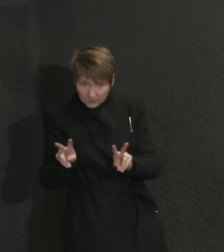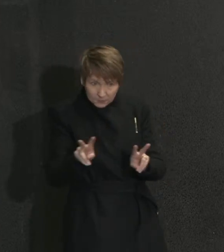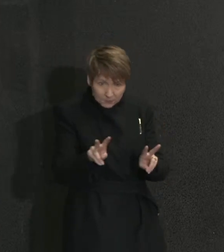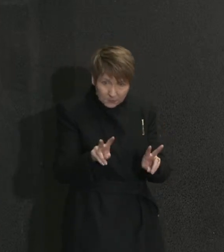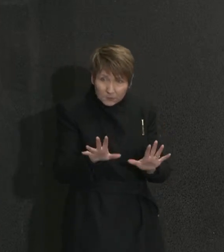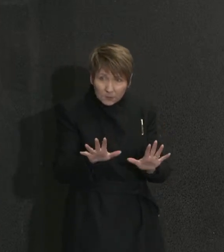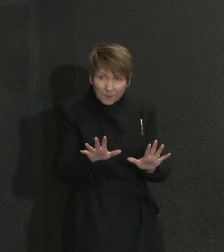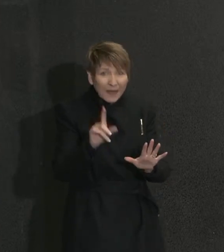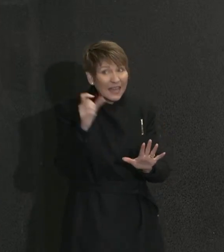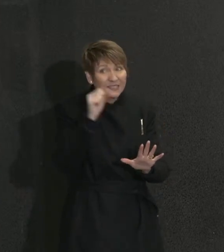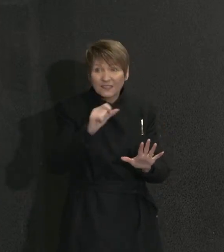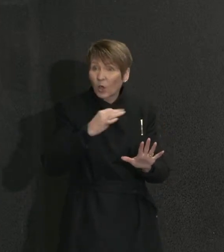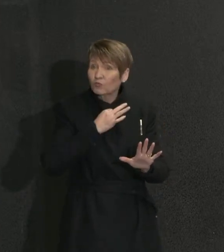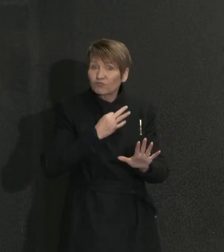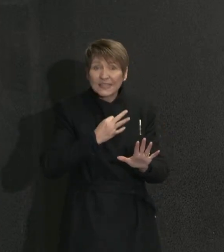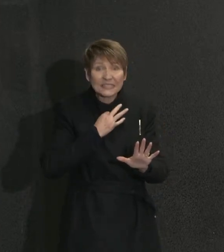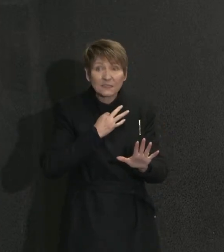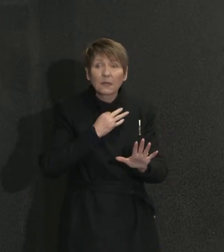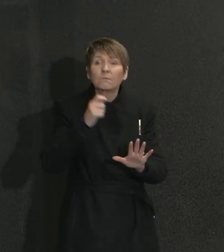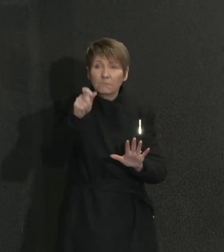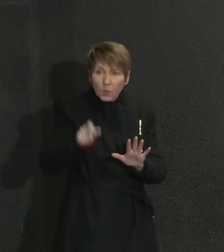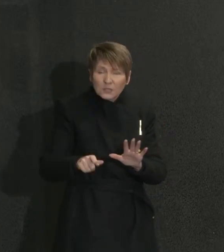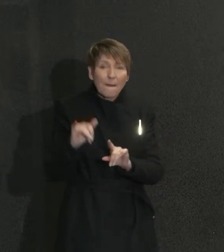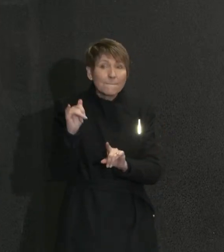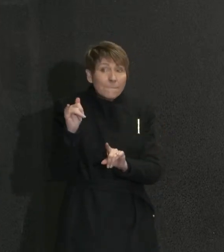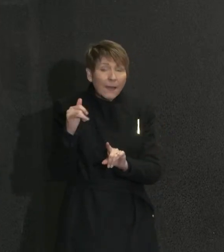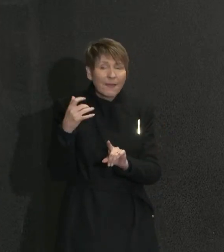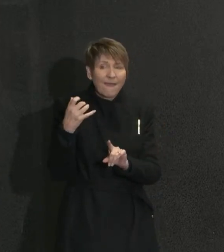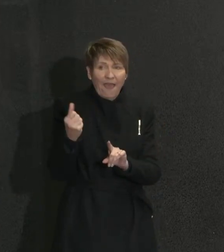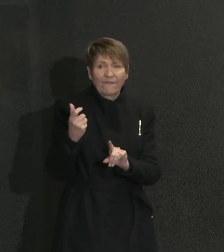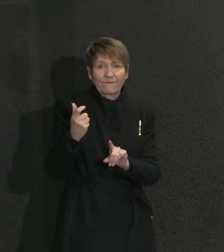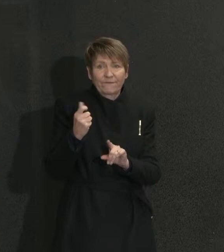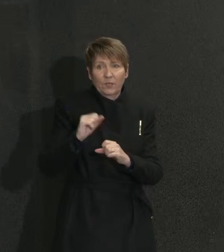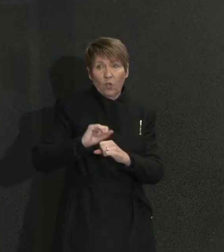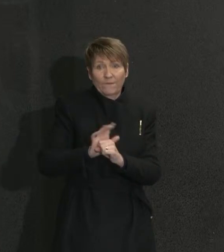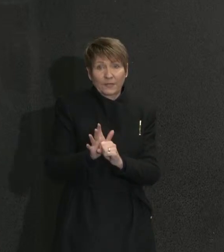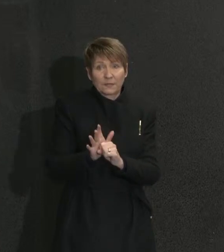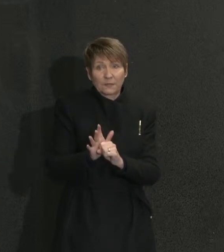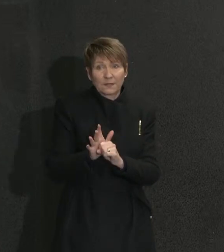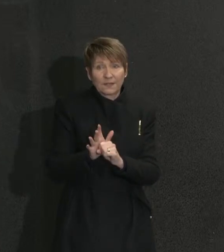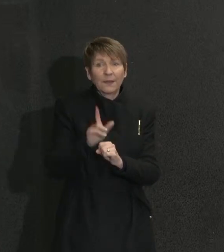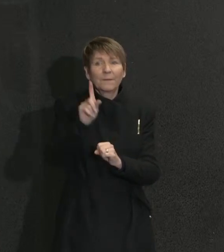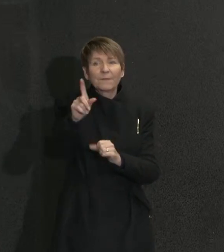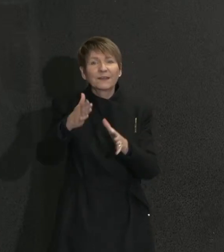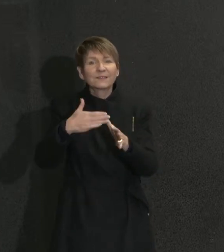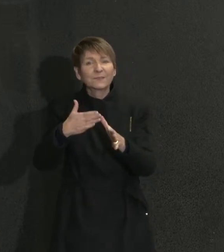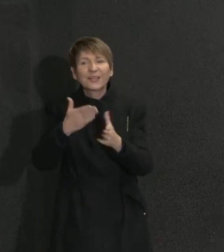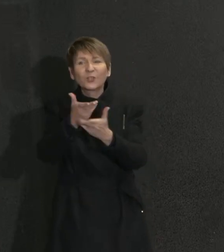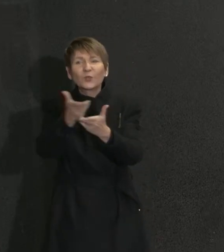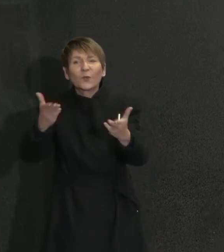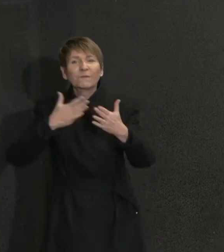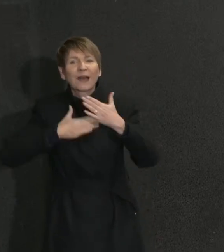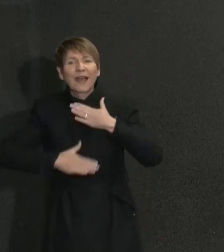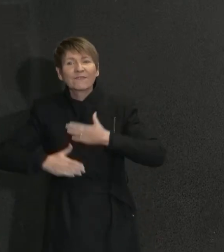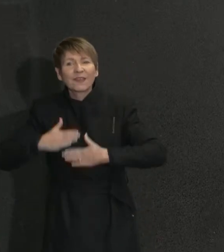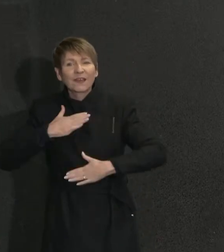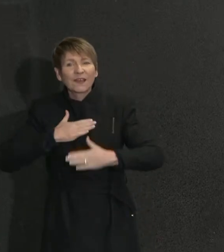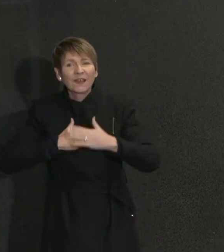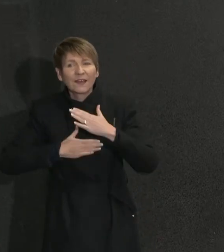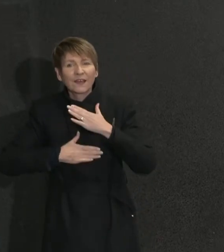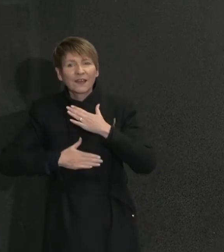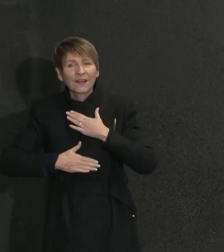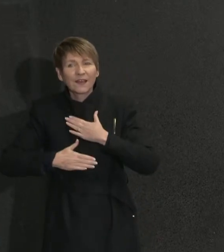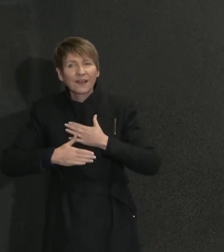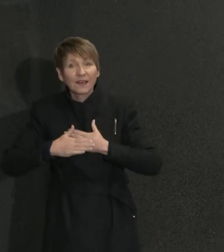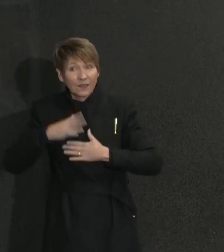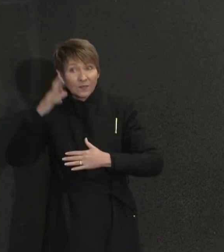always a risk in anything we do, and it goes back to Premier's comments around how we all behave. There's a huge onus on all of us as Victorians